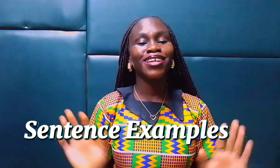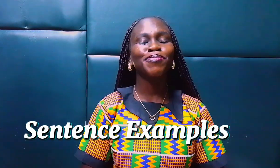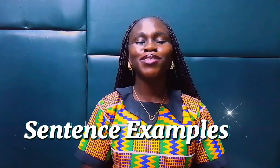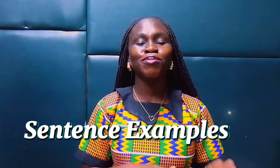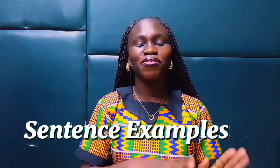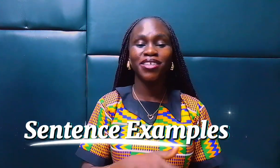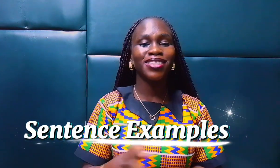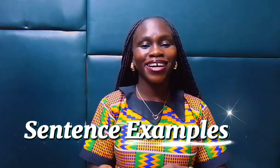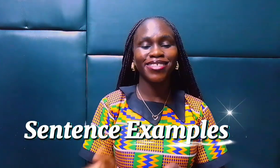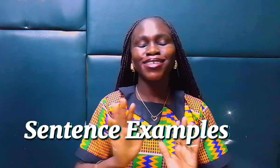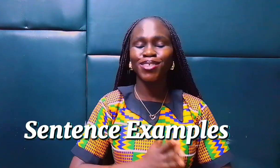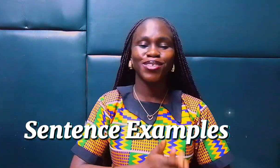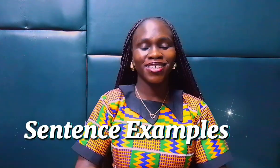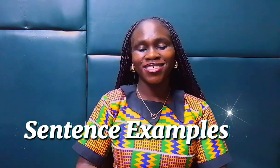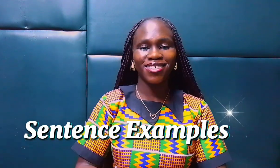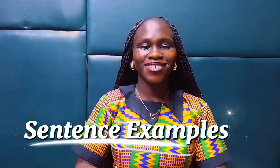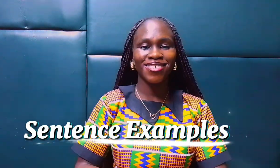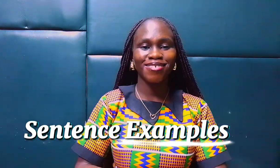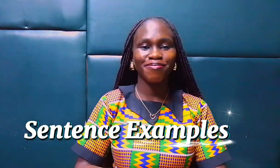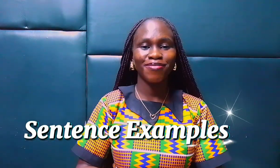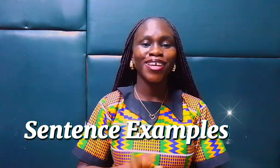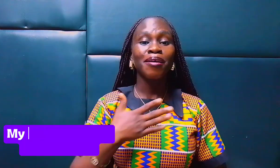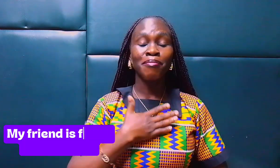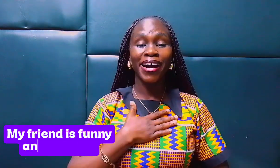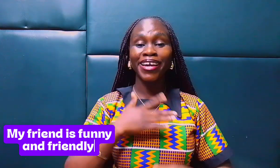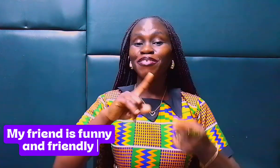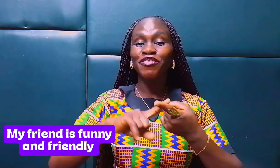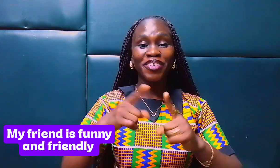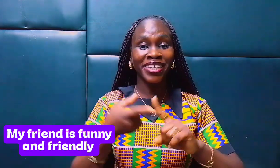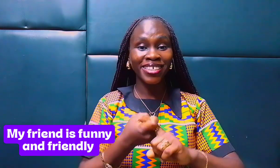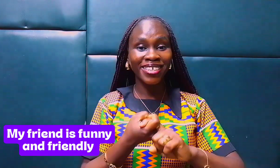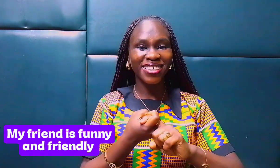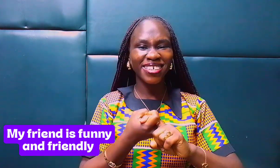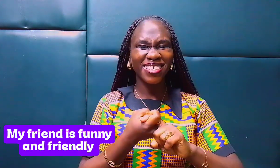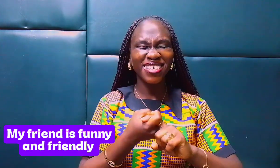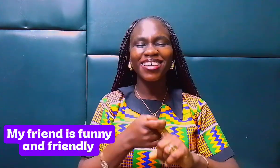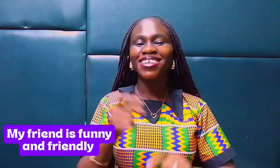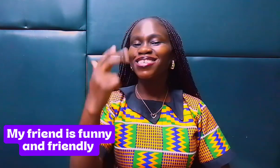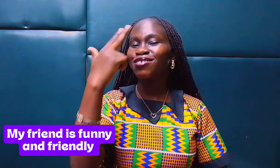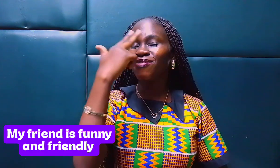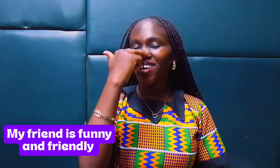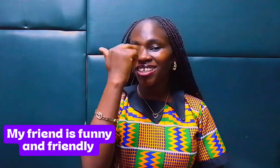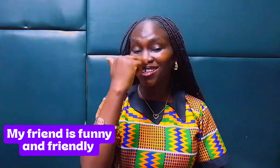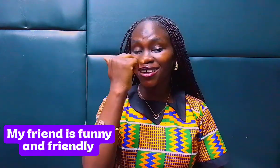Now let's put some of these signs into sentences. My friend is